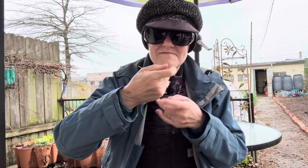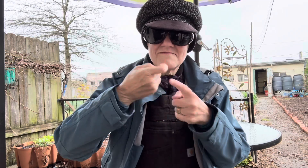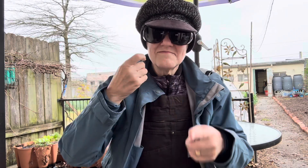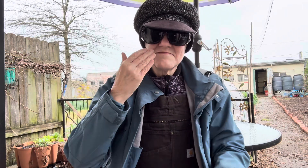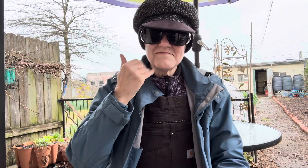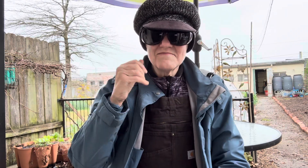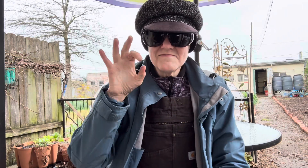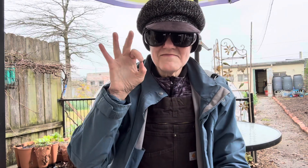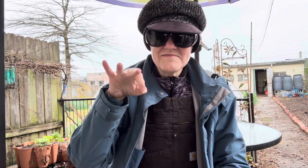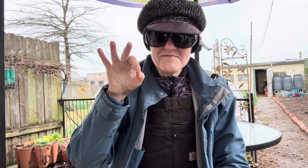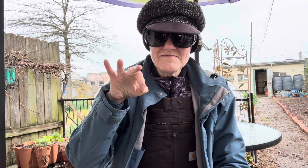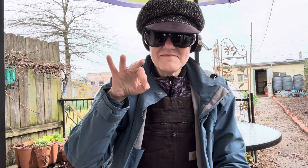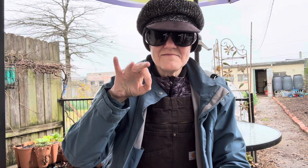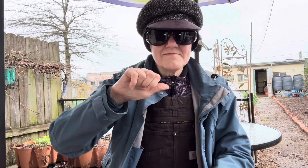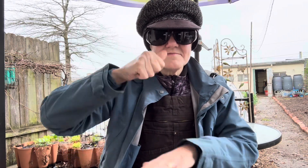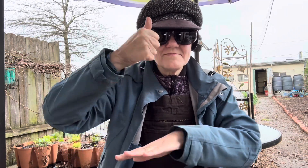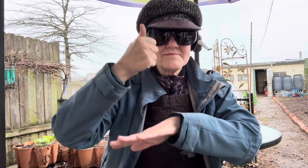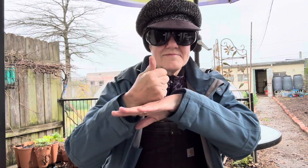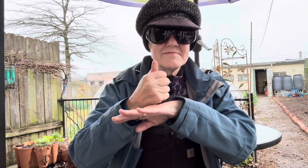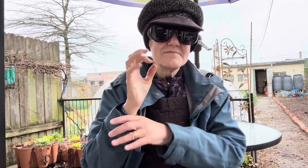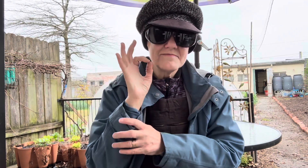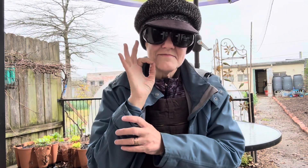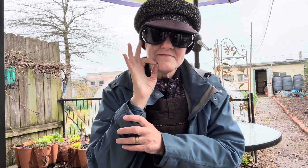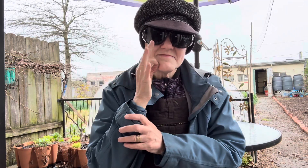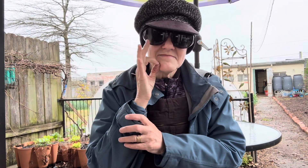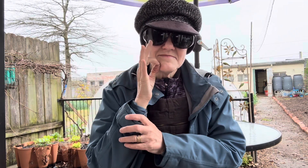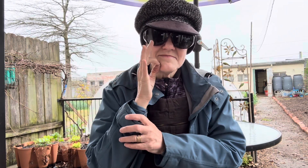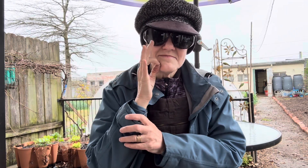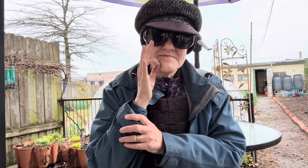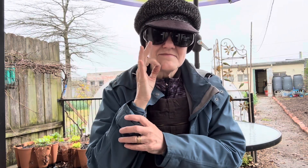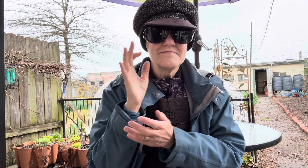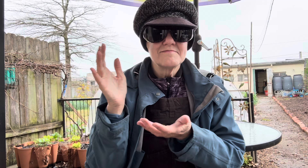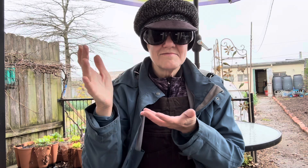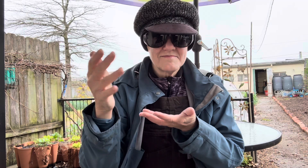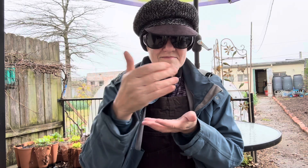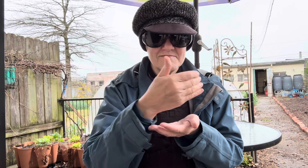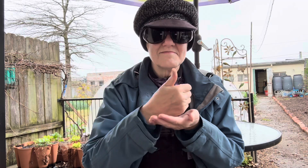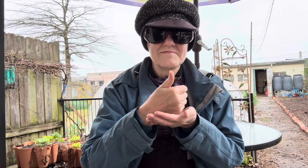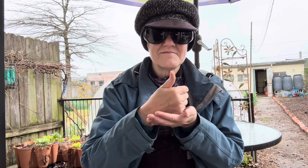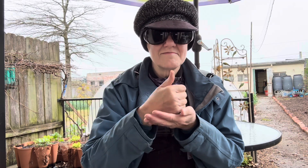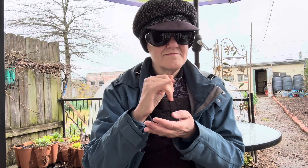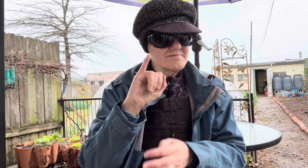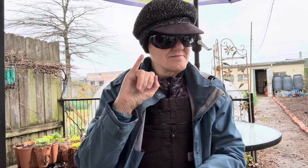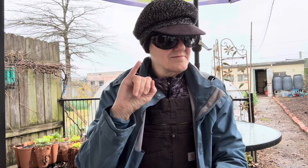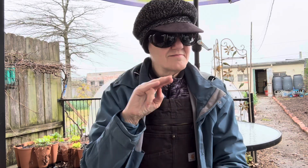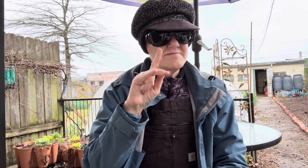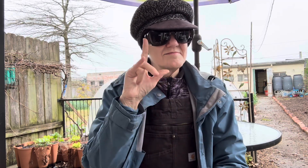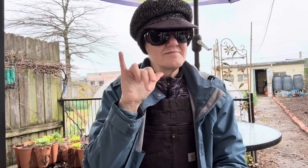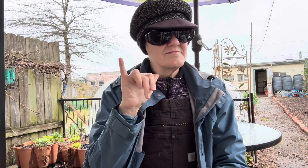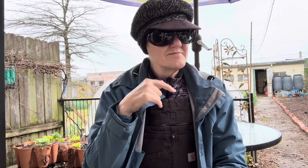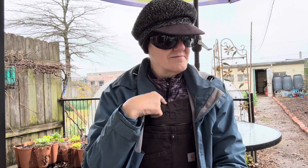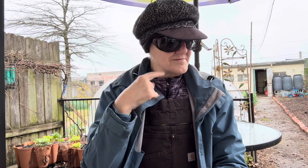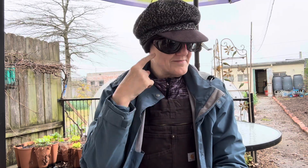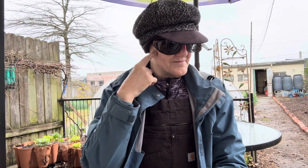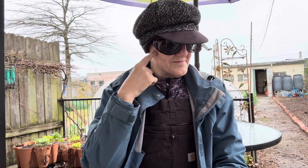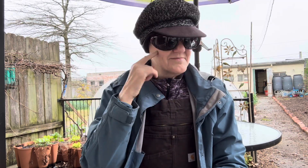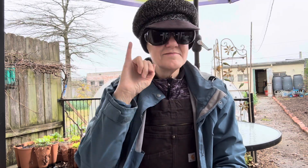I get a double harvest from my sweet peppers. They set fruit, and those are harvested typically, I